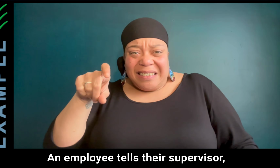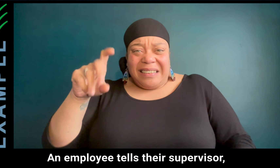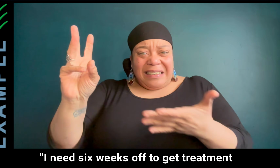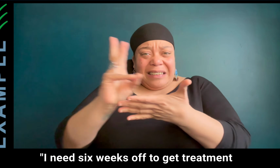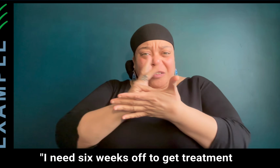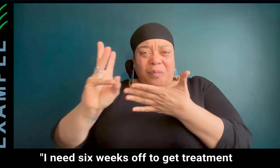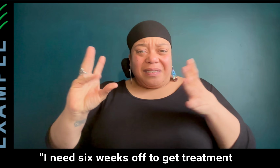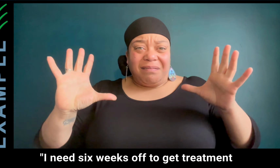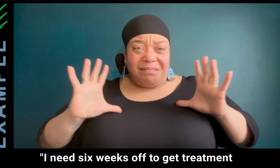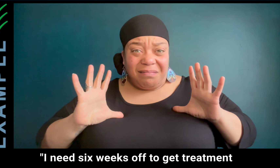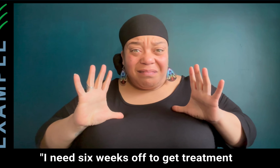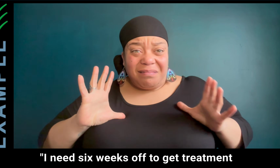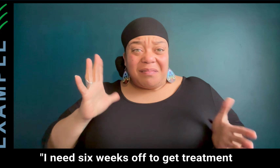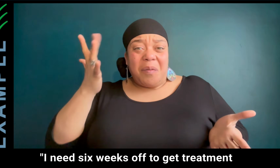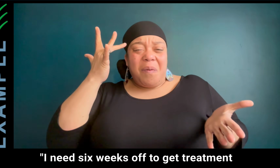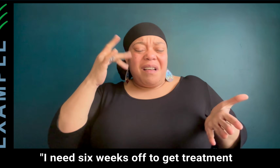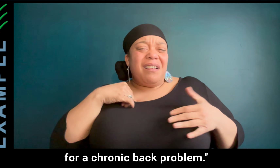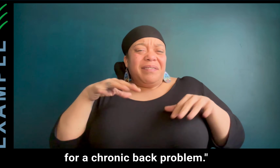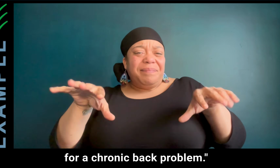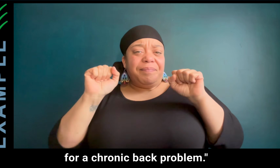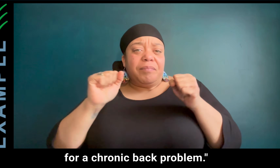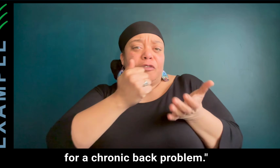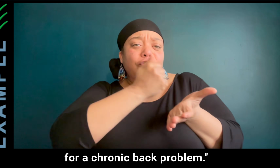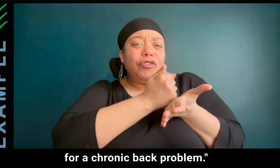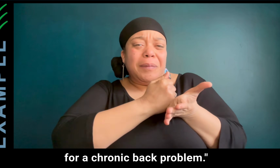"I need 6 weeks off to get treatment for a chronic back problem."